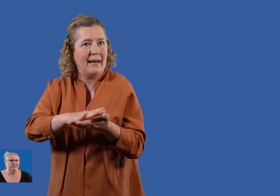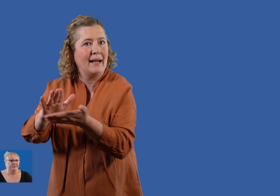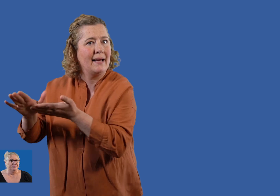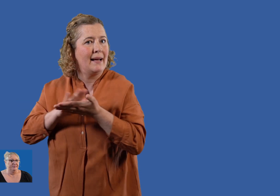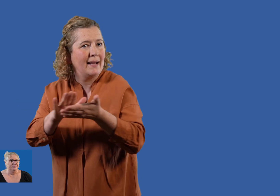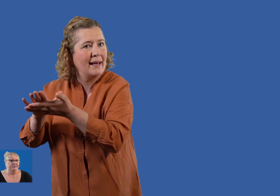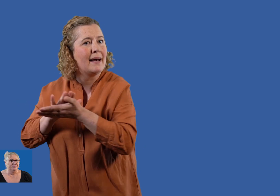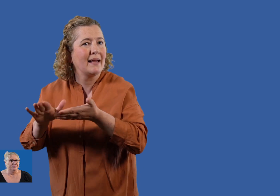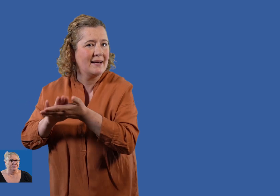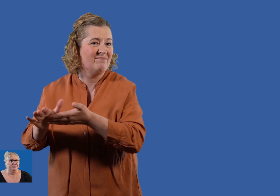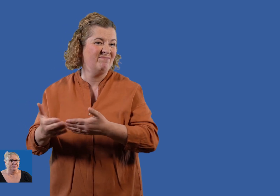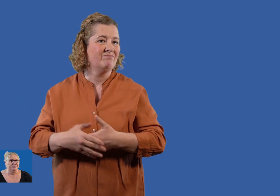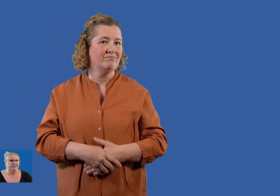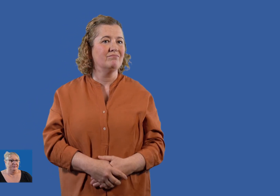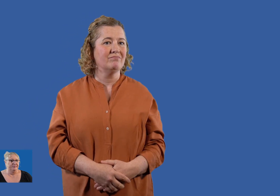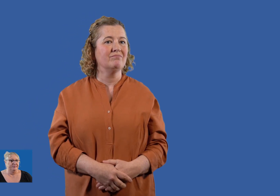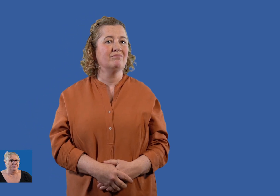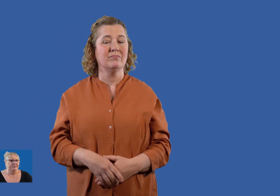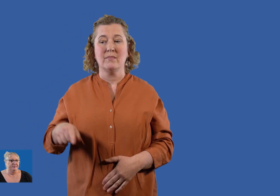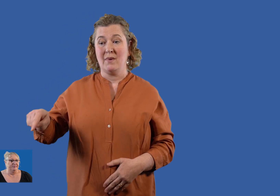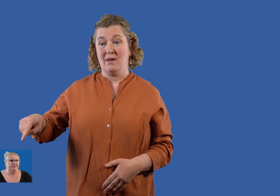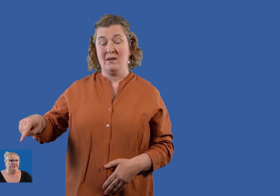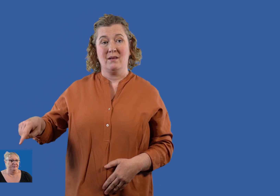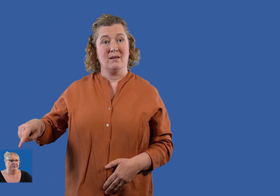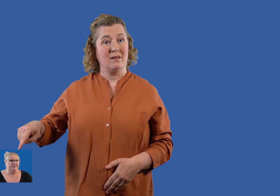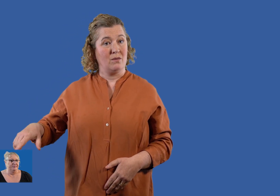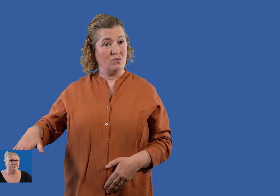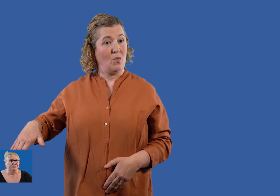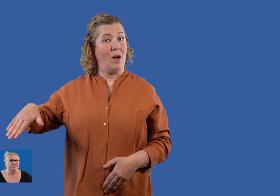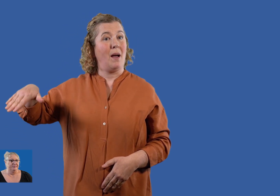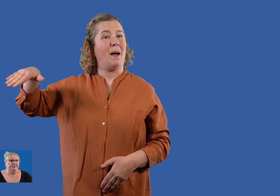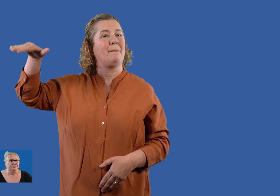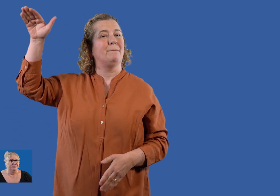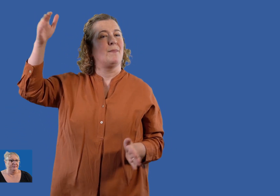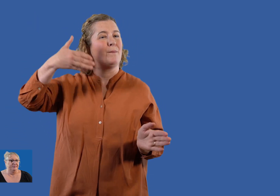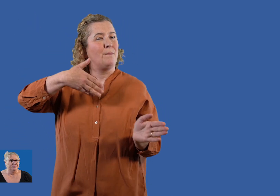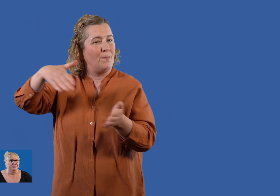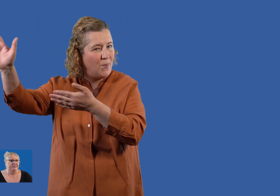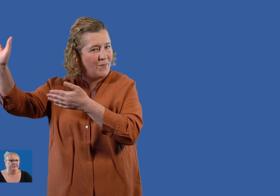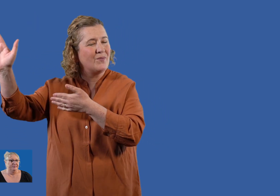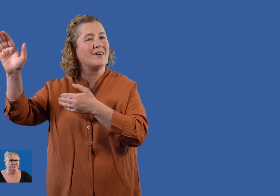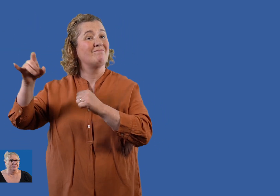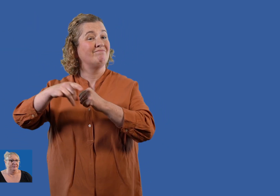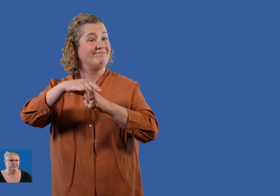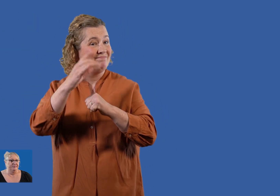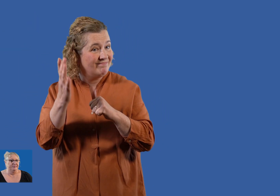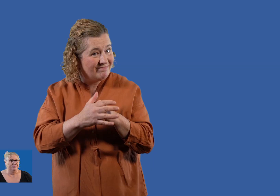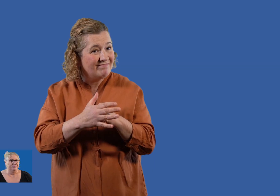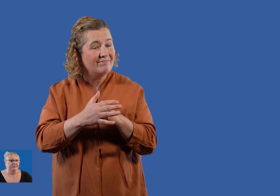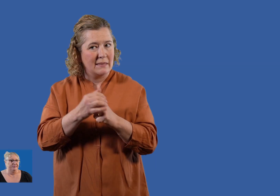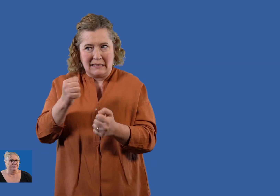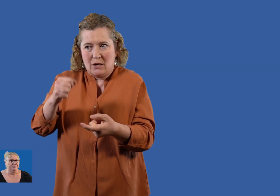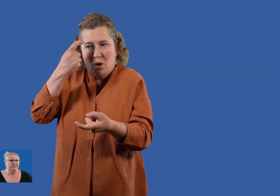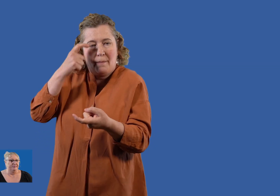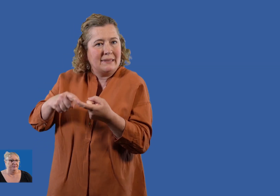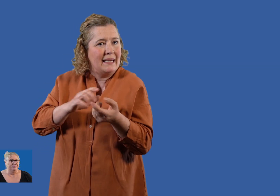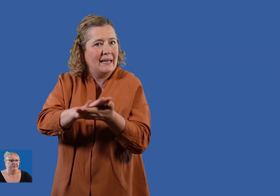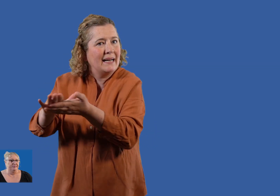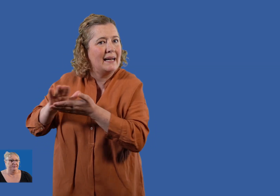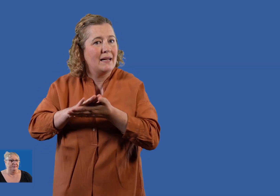cleaning. So the child grows up, moves out of home, gets married and is still obsessed about cleaning